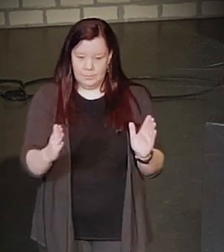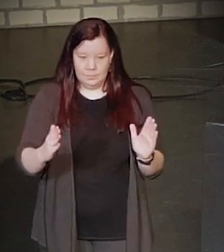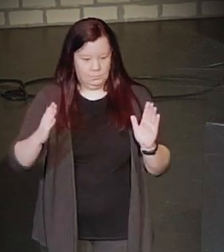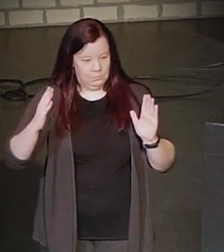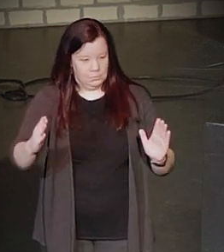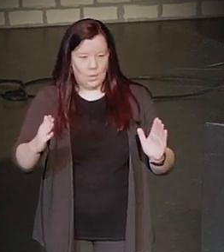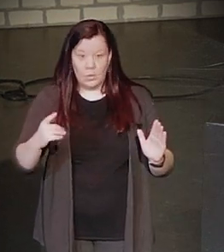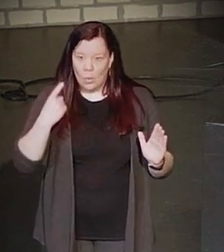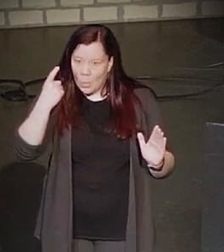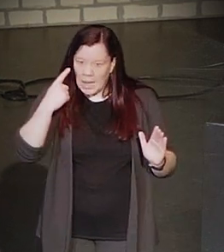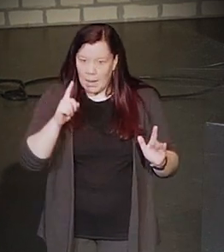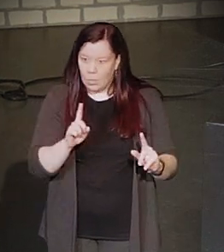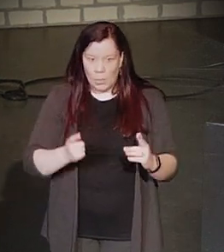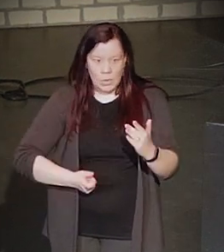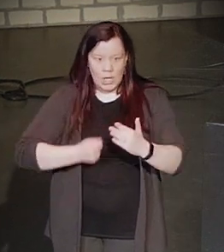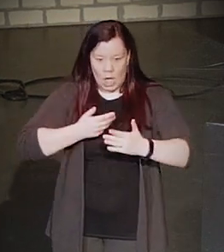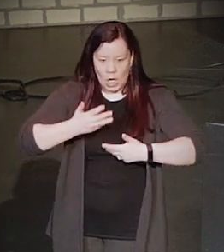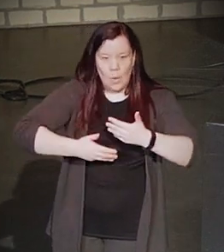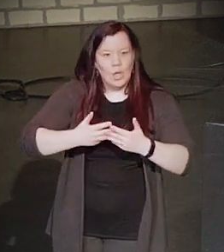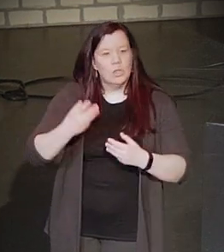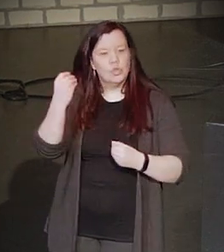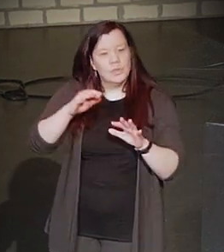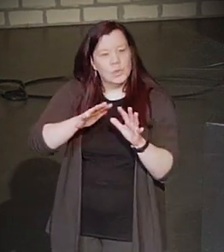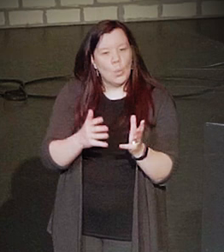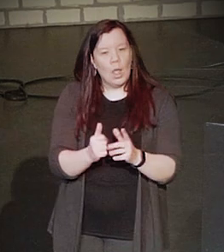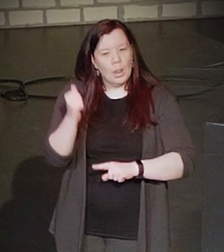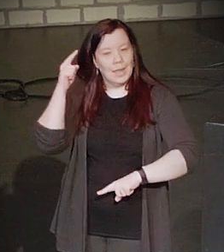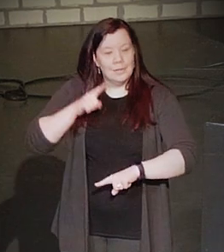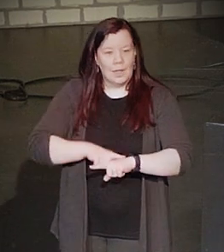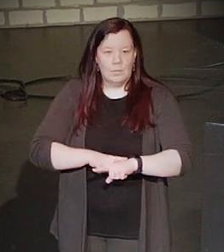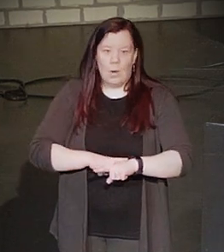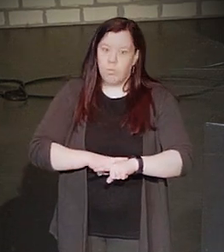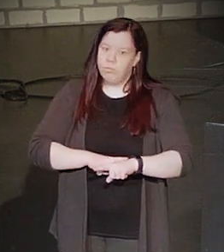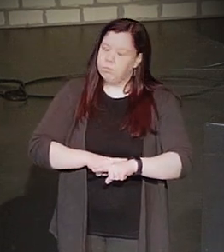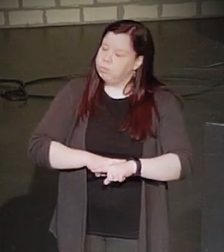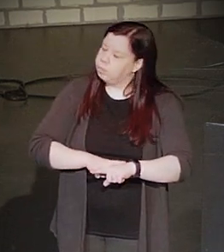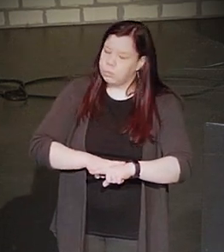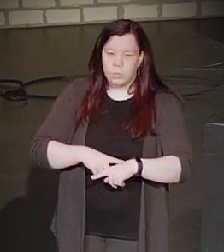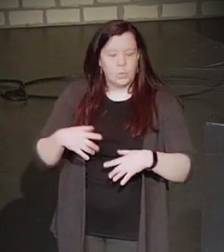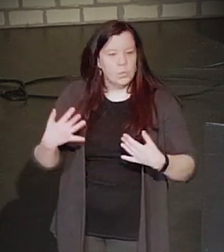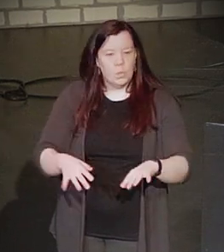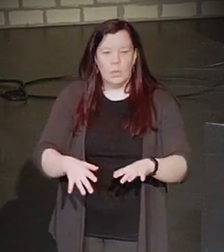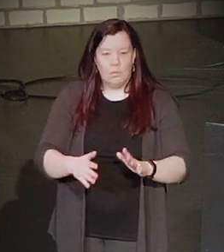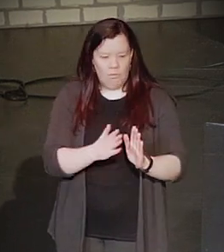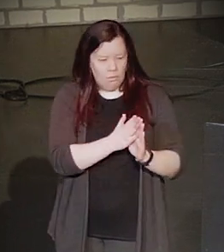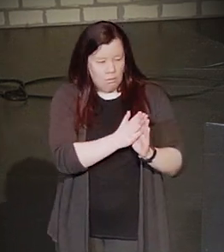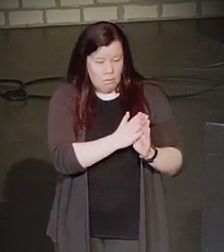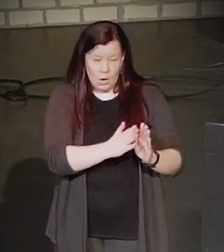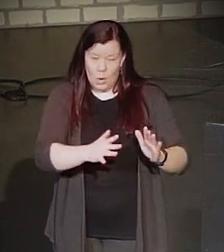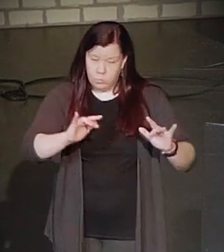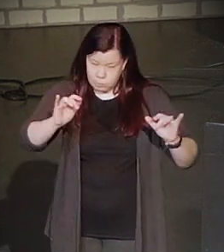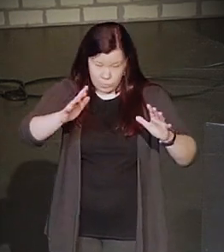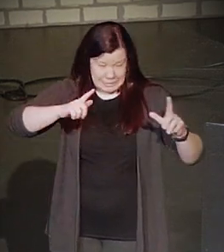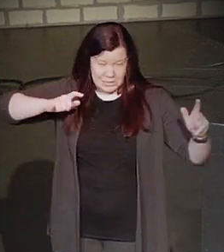put that in the context of what's going on in the Greek world in that point, that is a period of